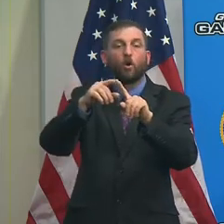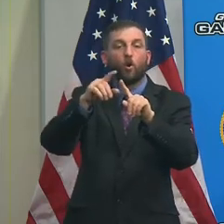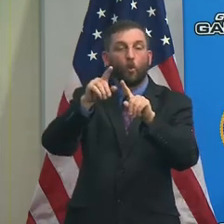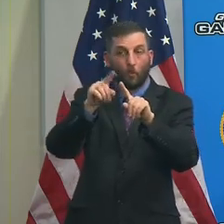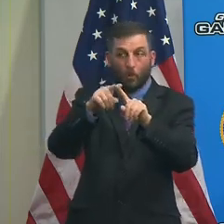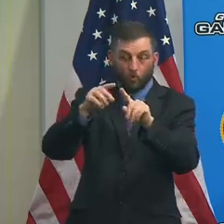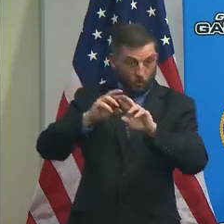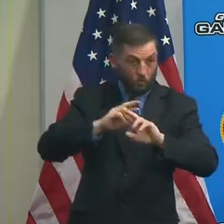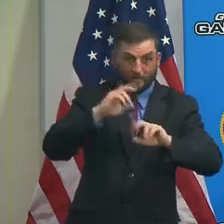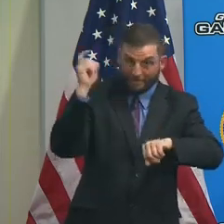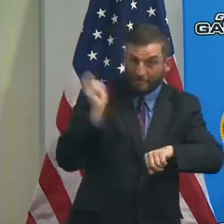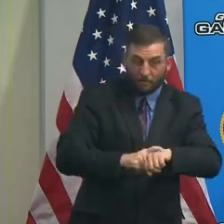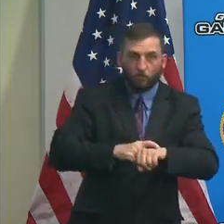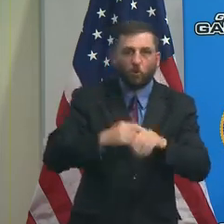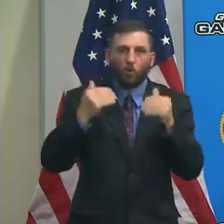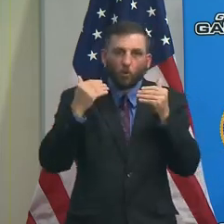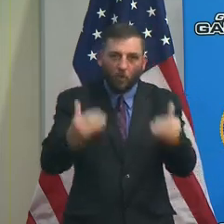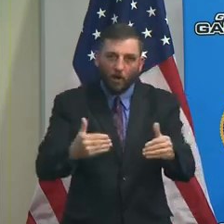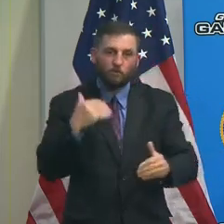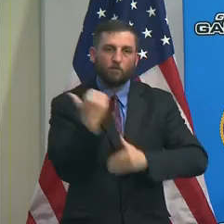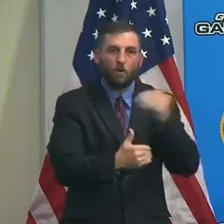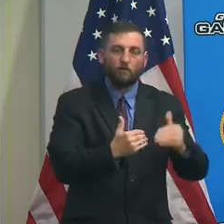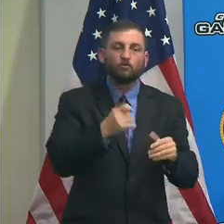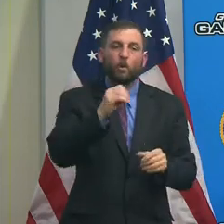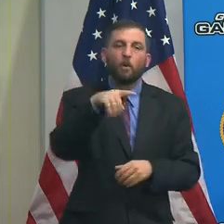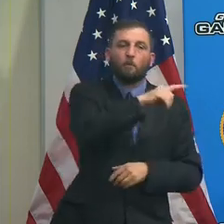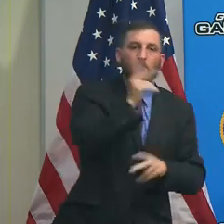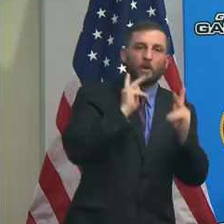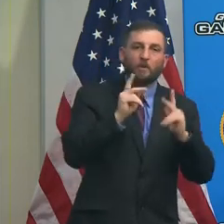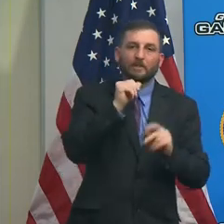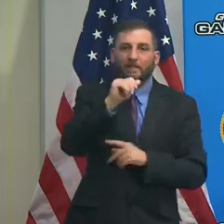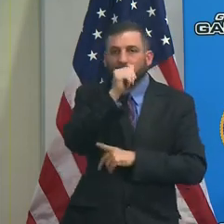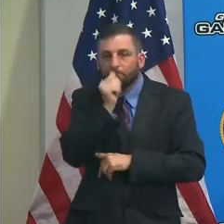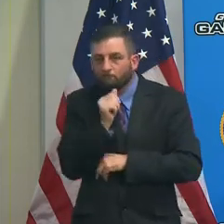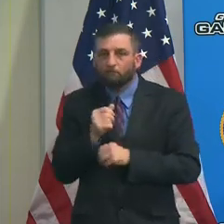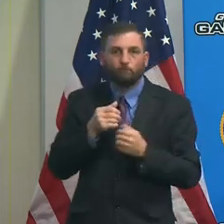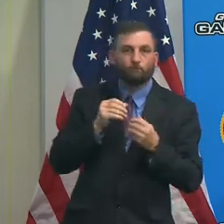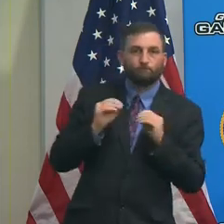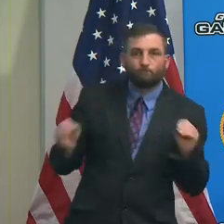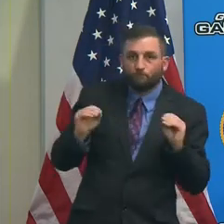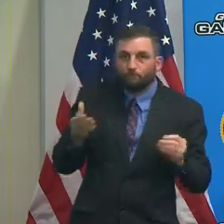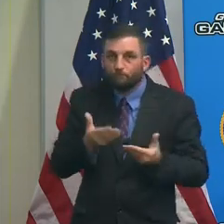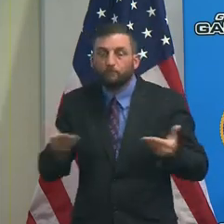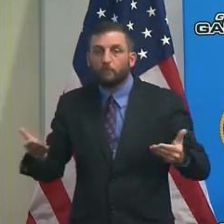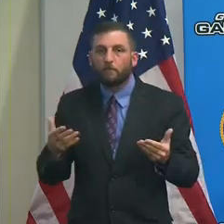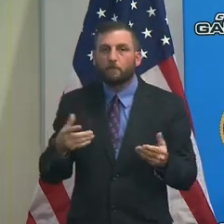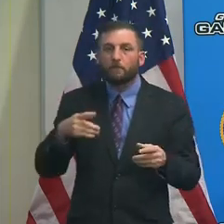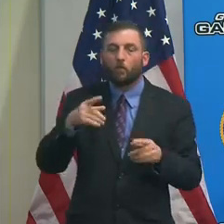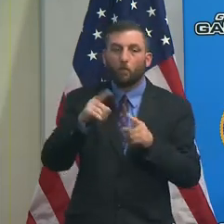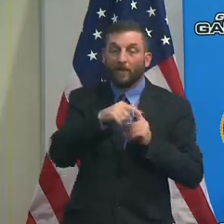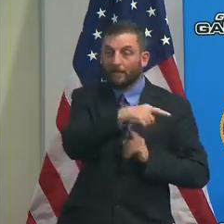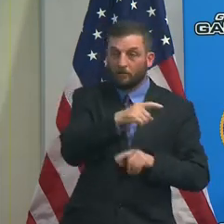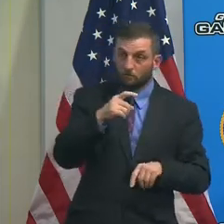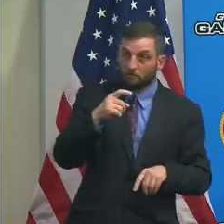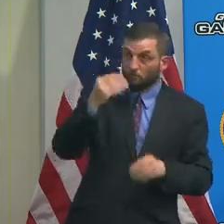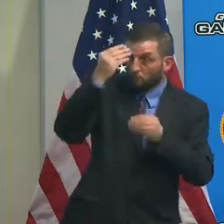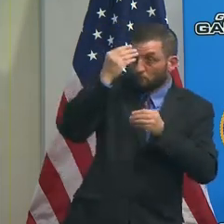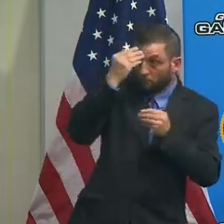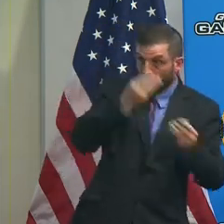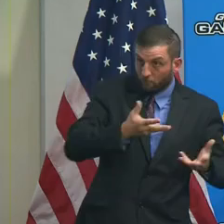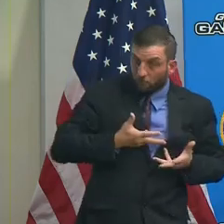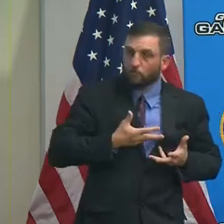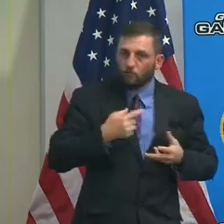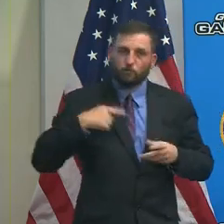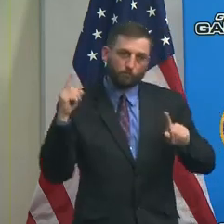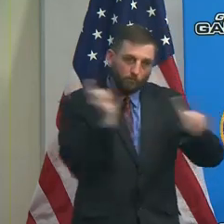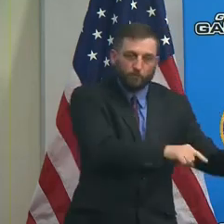move forward and alleviate suffering as those parishes, the demand signal begins.